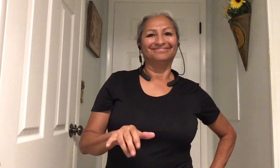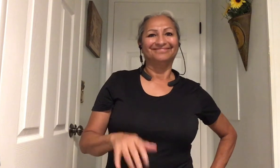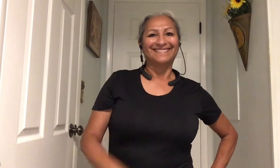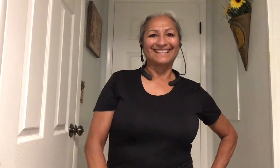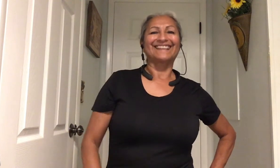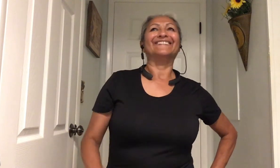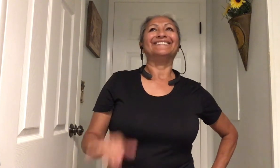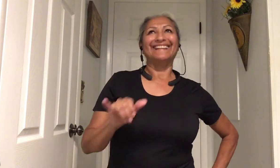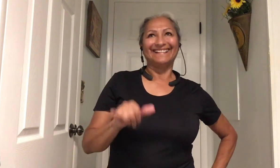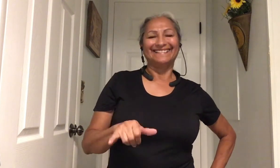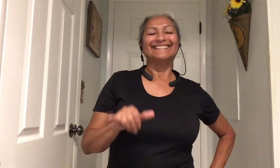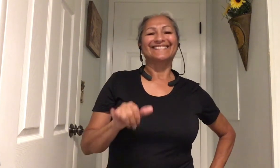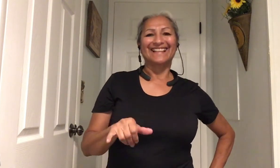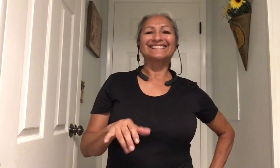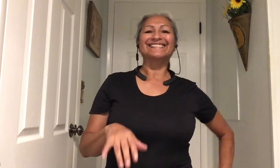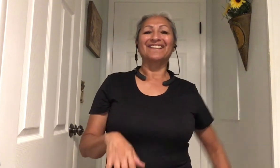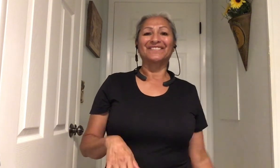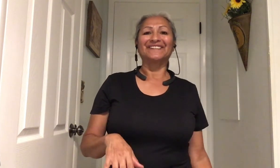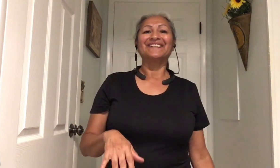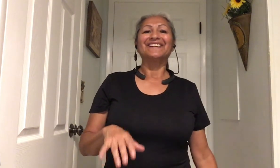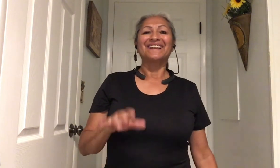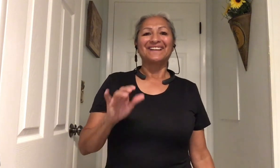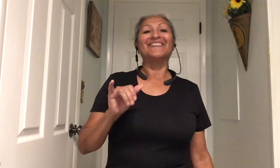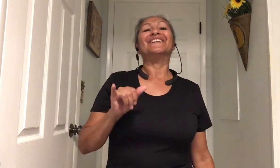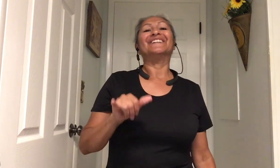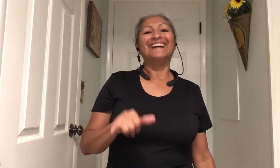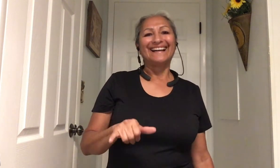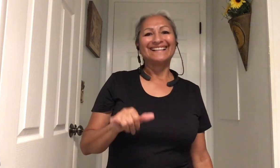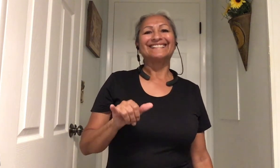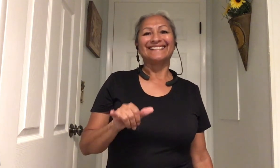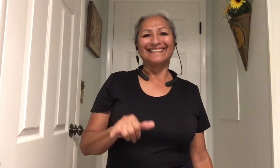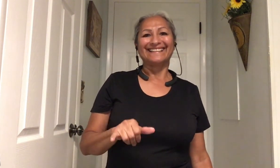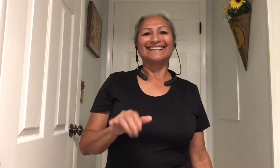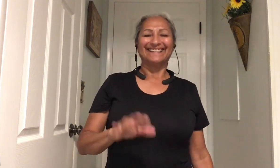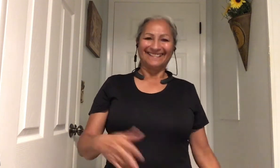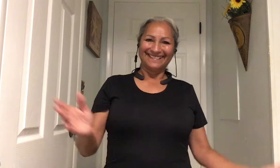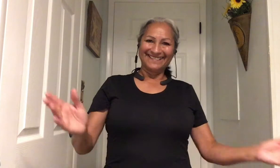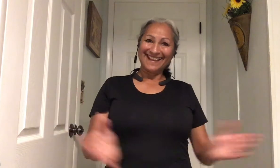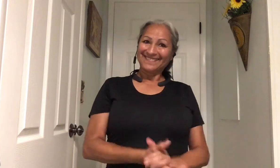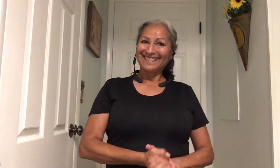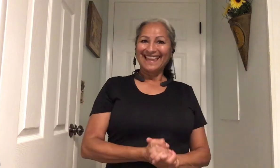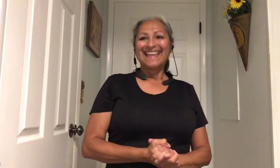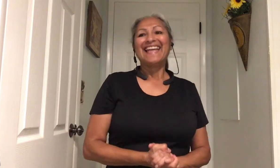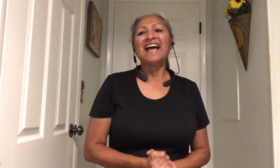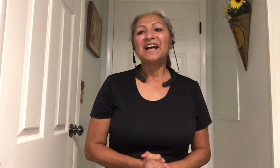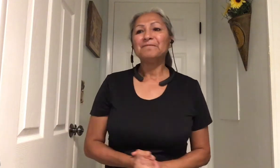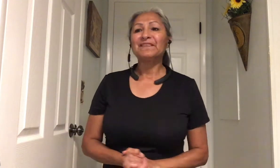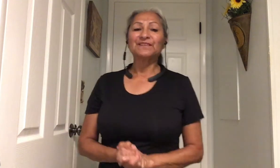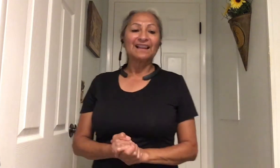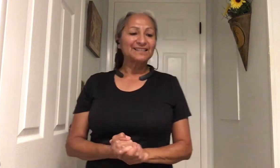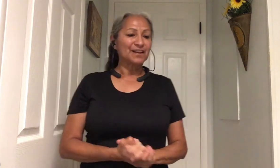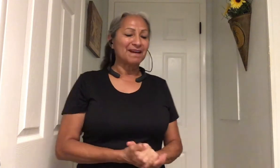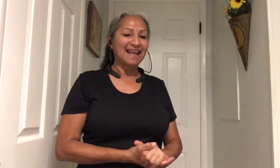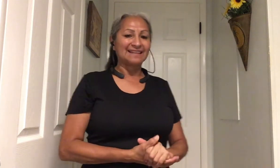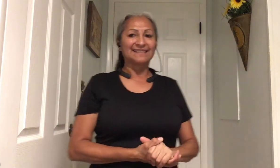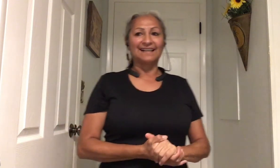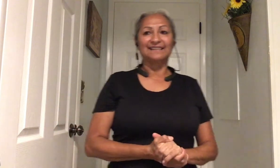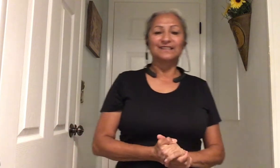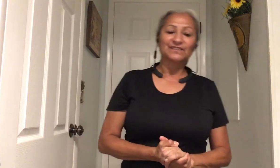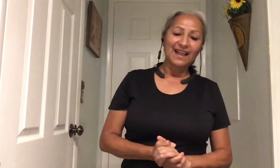It's like, oh yeah. So that's a sign for, oh, I see. Okay. So now let's talk about hand signs. So hand